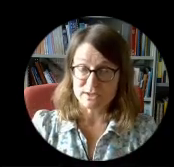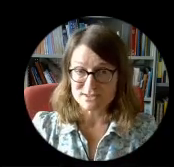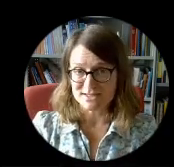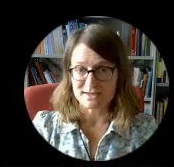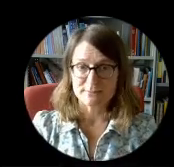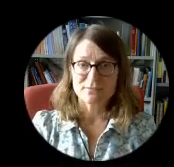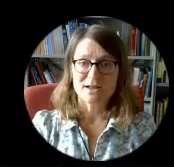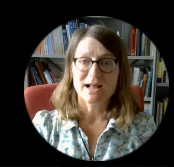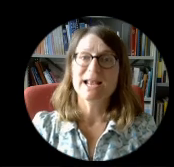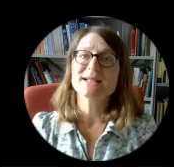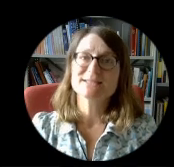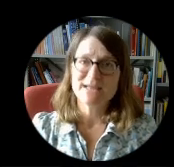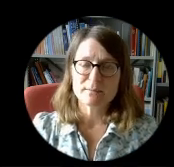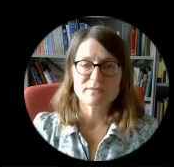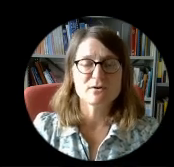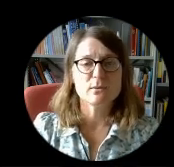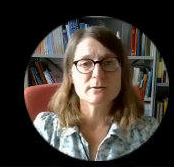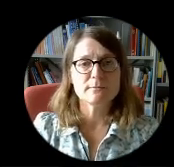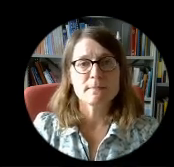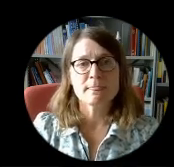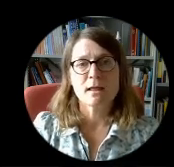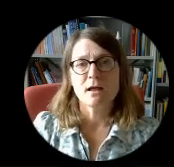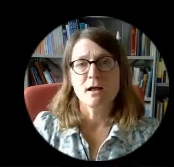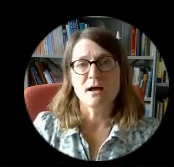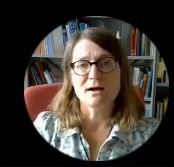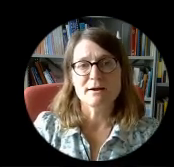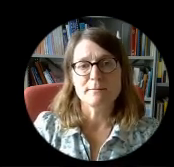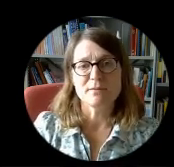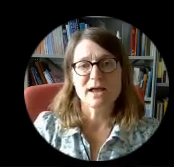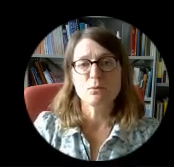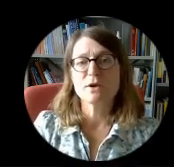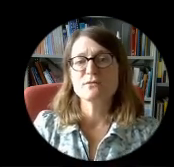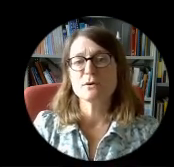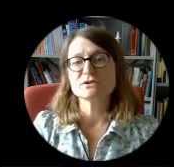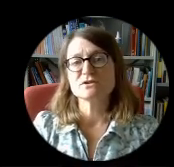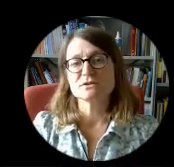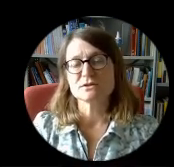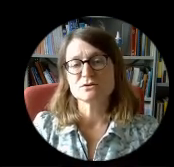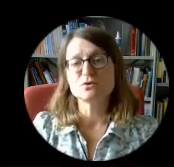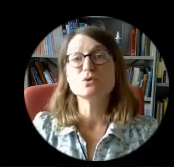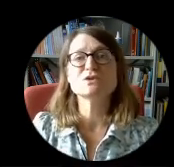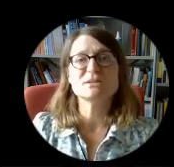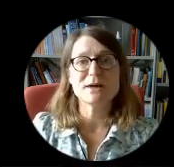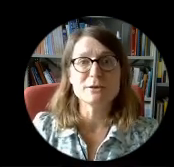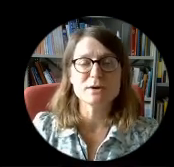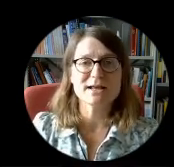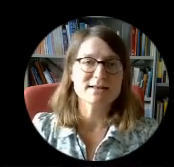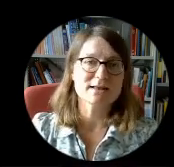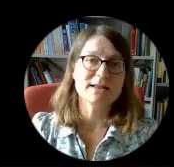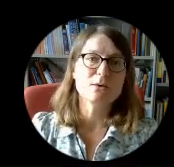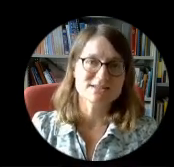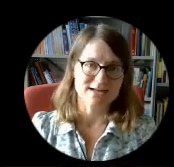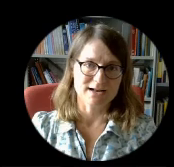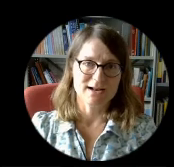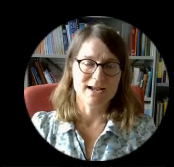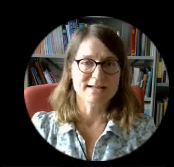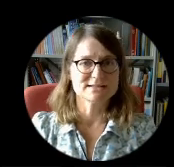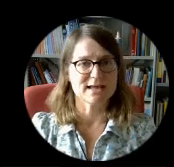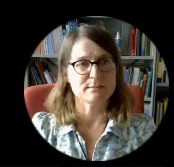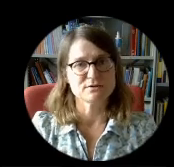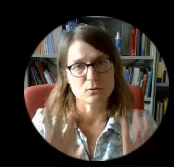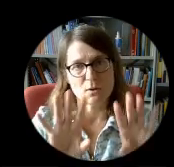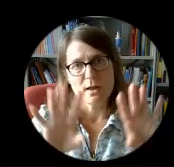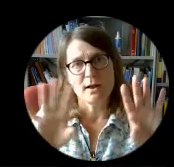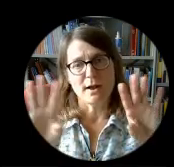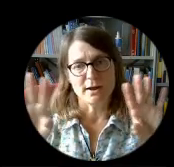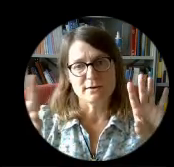social linguistic landscape, if you will. And one of those tools is by looking at the linguistic